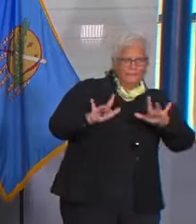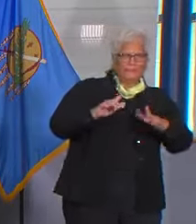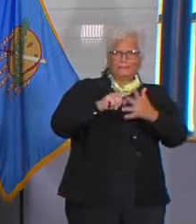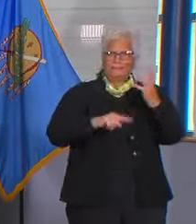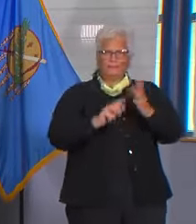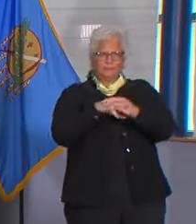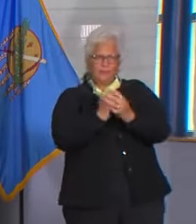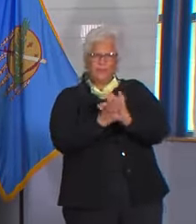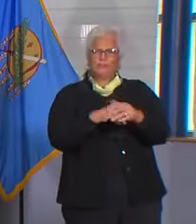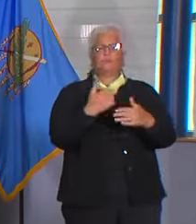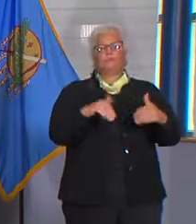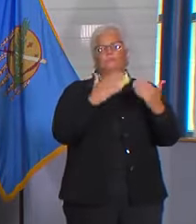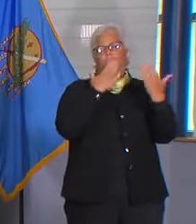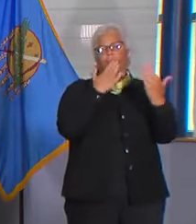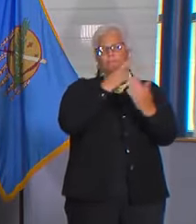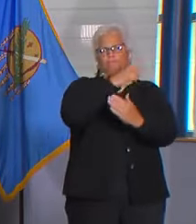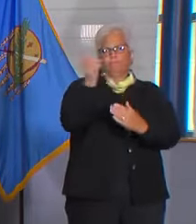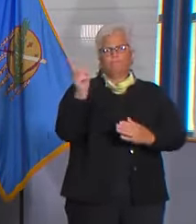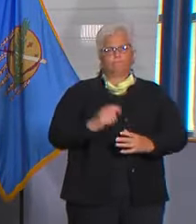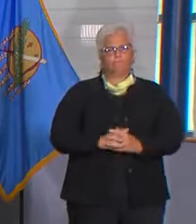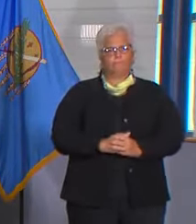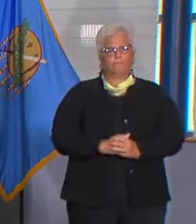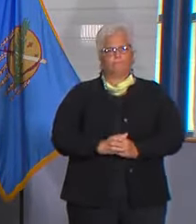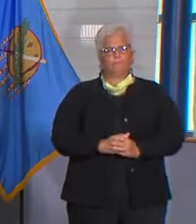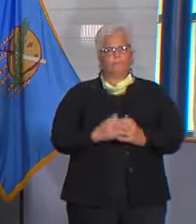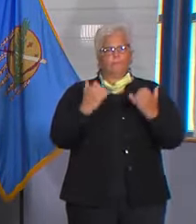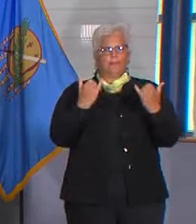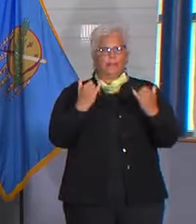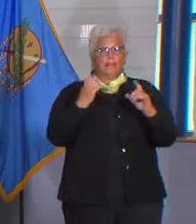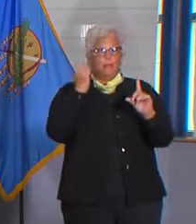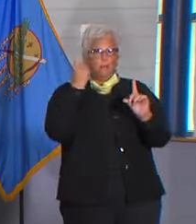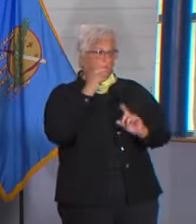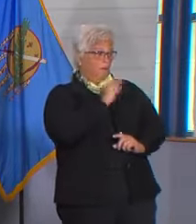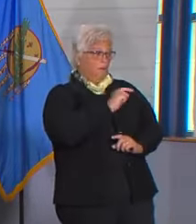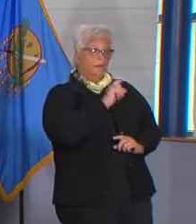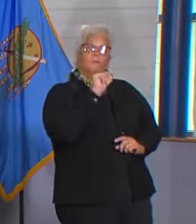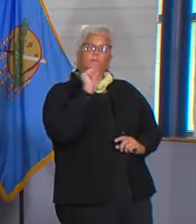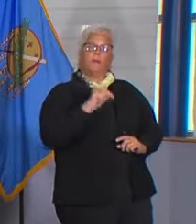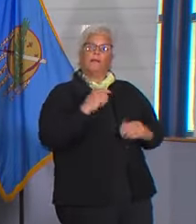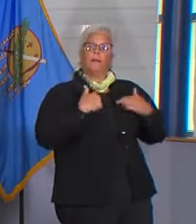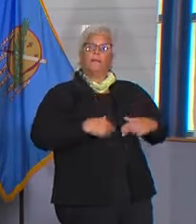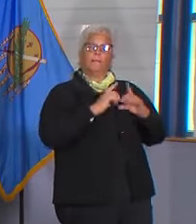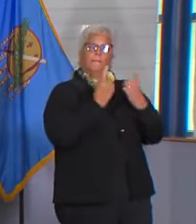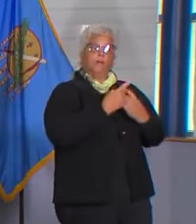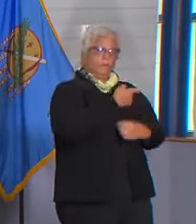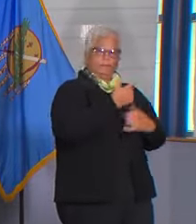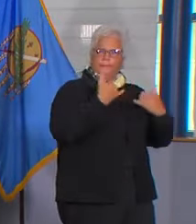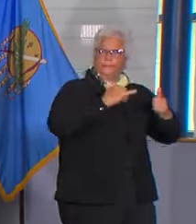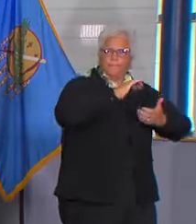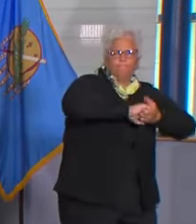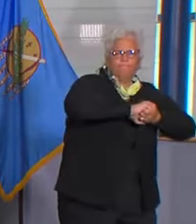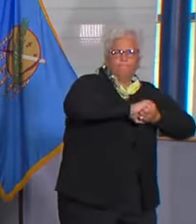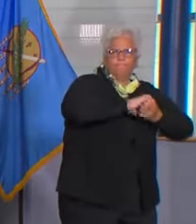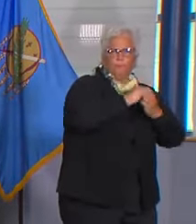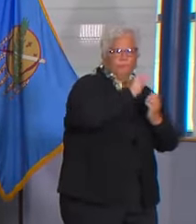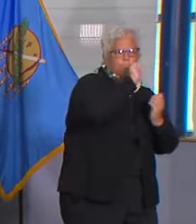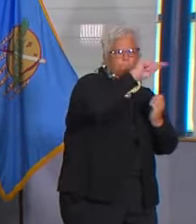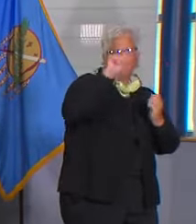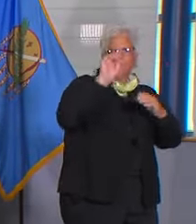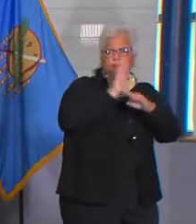your business's health and safety plans and can answer any questions that you might have regarding your specific facility. We are glad to see signage on the doors